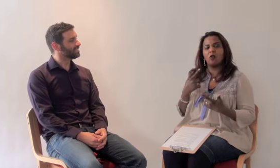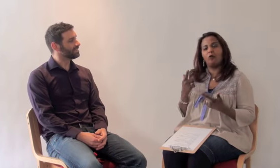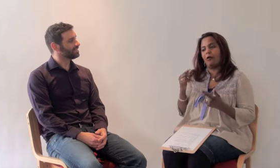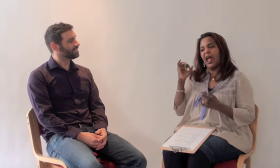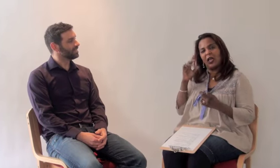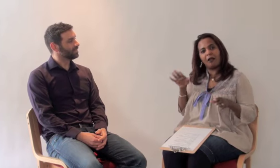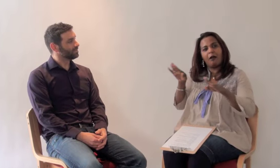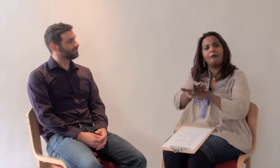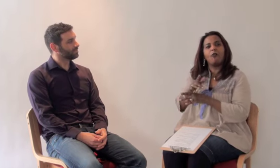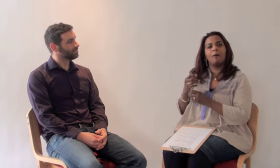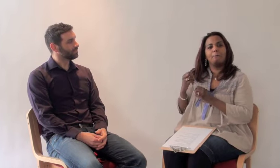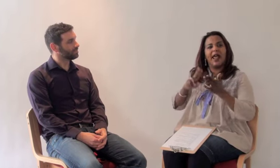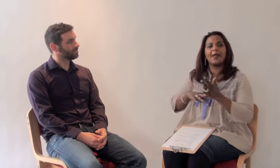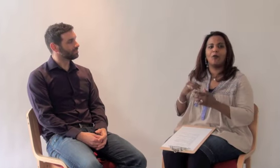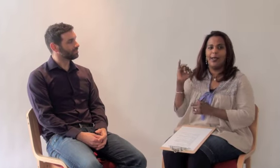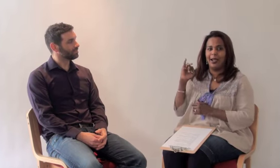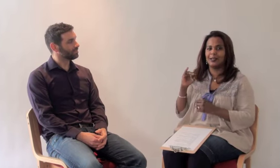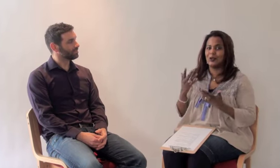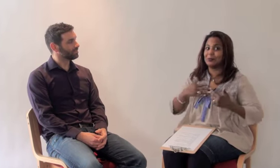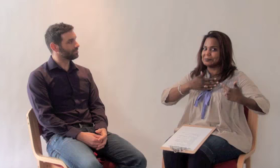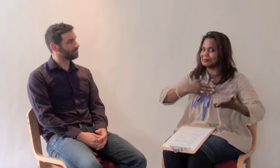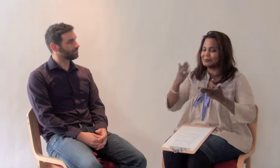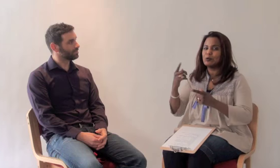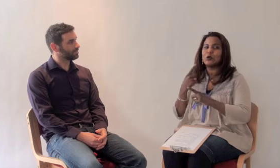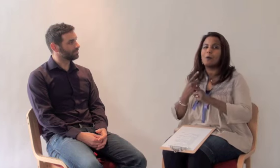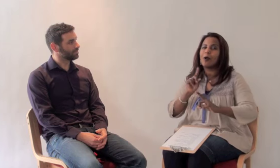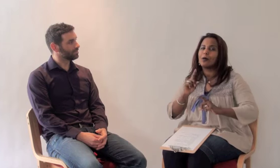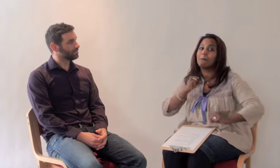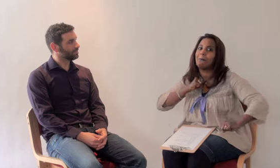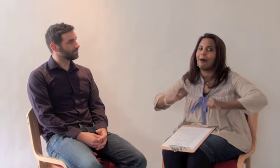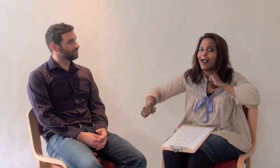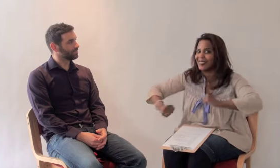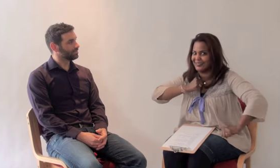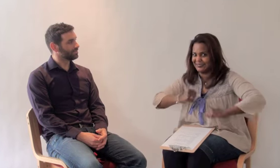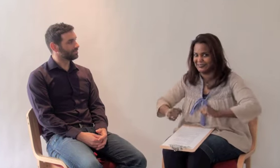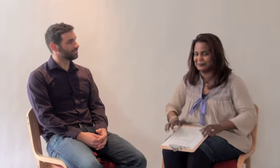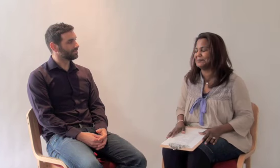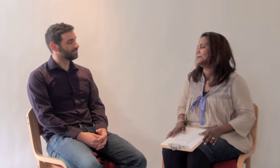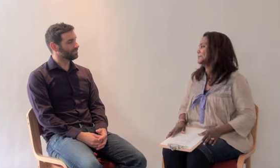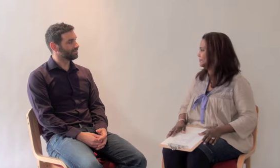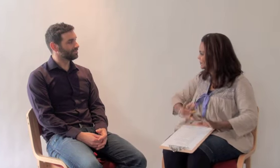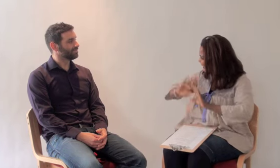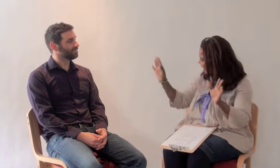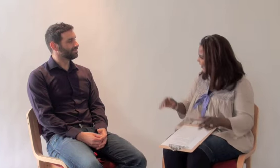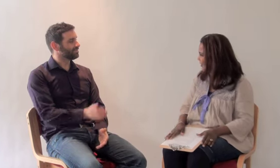not here today, so I do have Andrew here and I'm going to hand over to him to talk about his marathon experience.